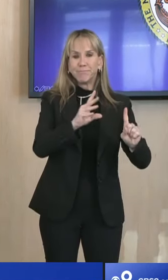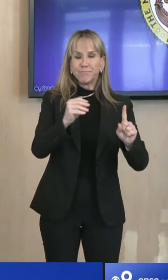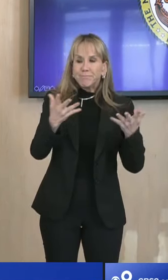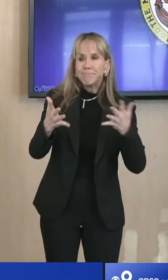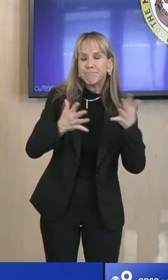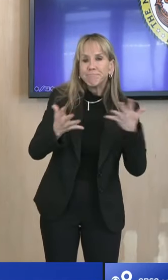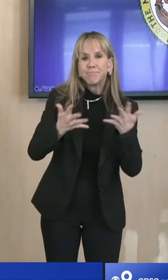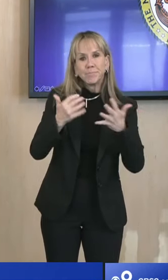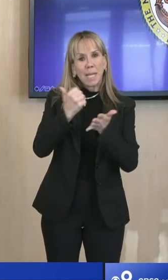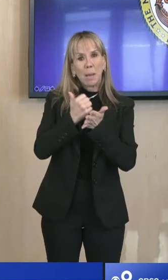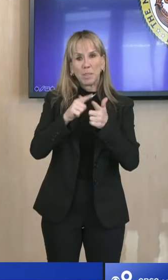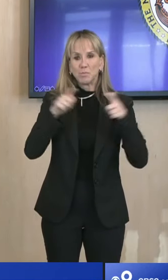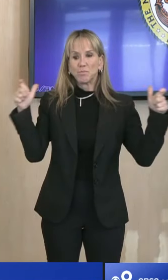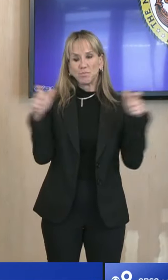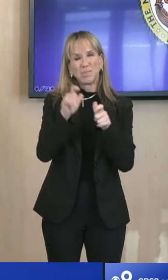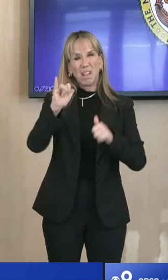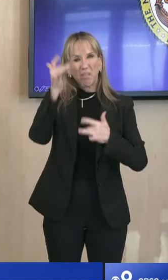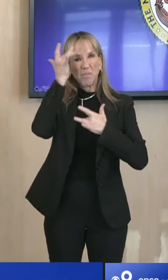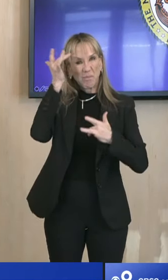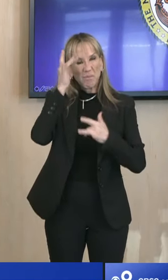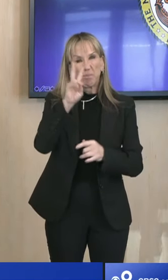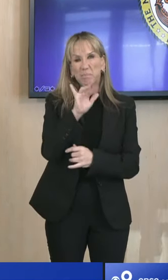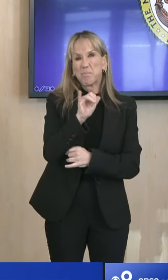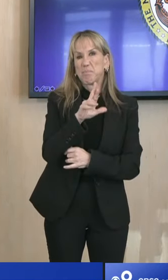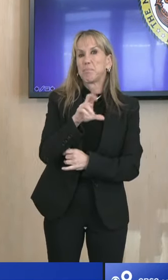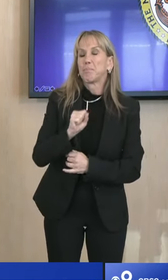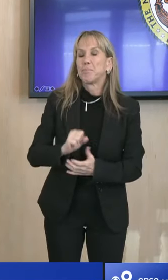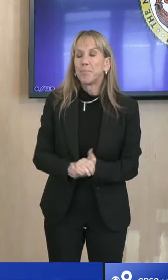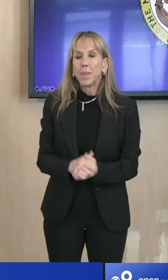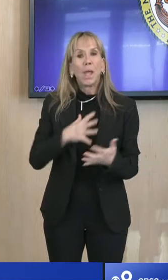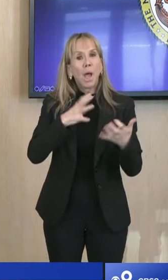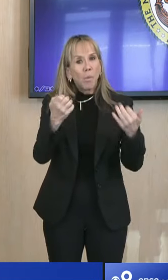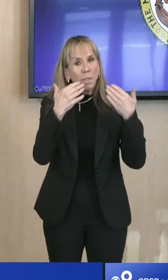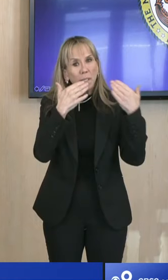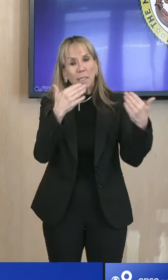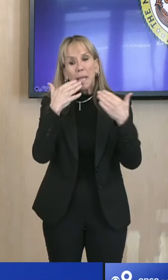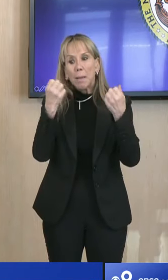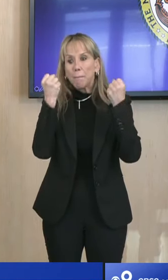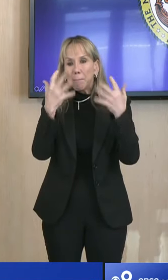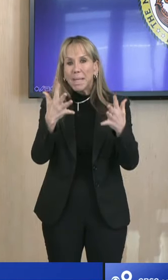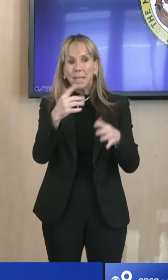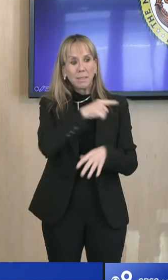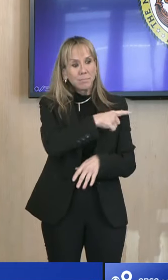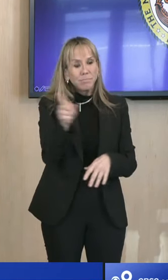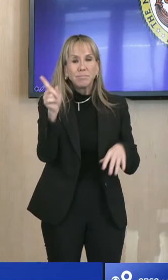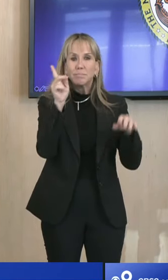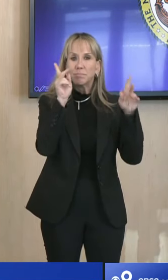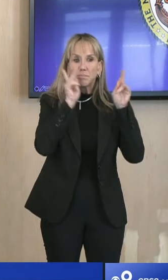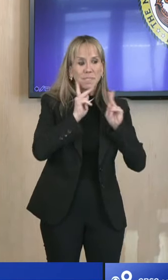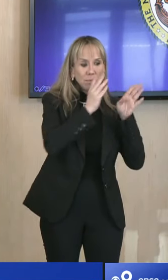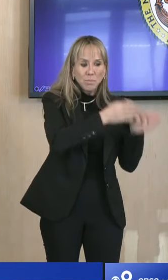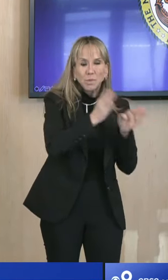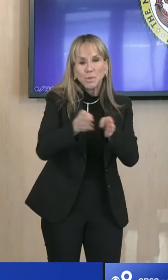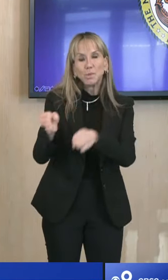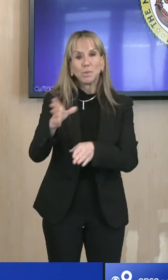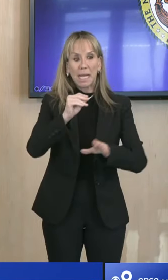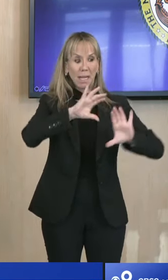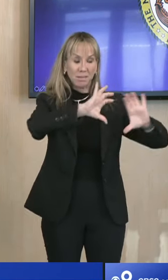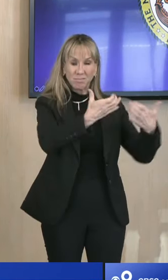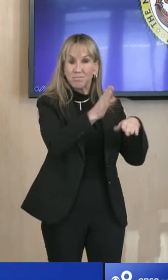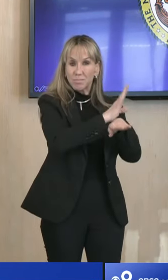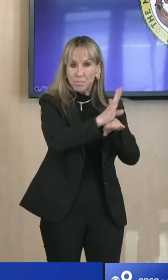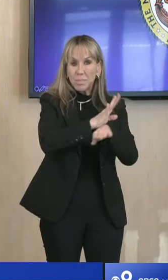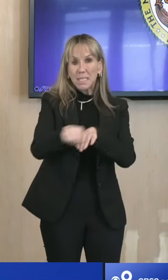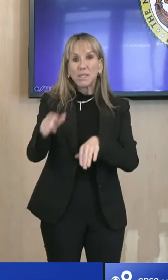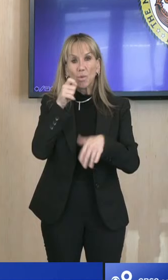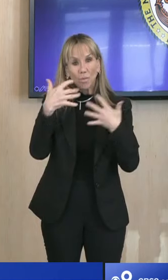battling the virus. And I want to thank the many individuals and corporations that have already donated supplies and equipment